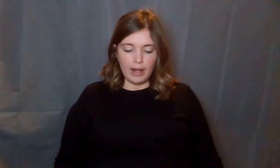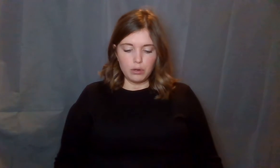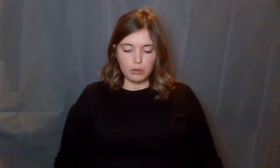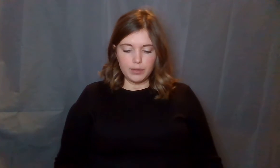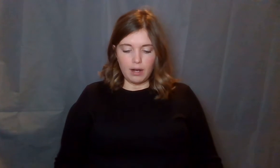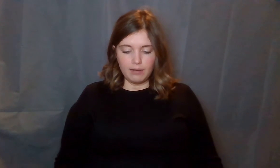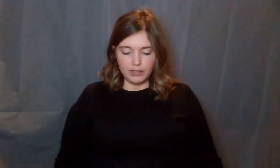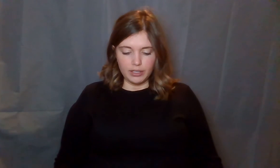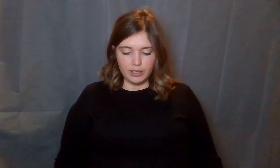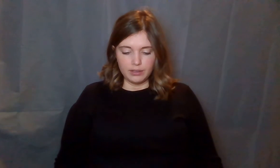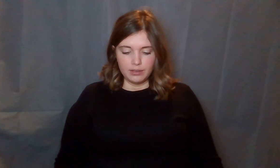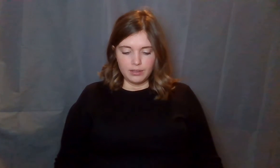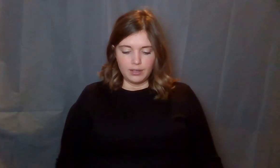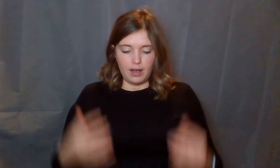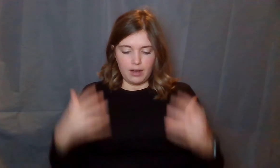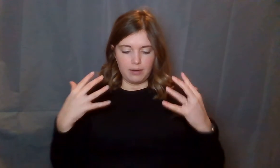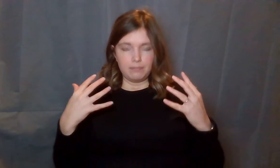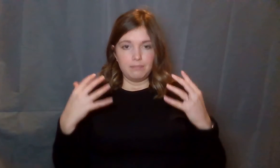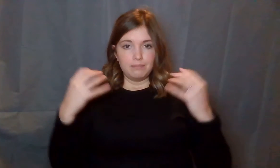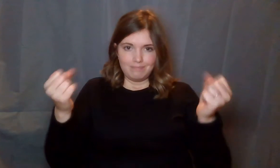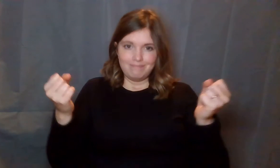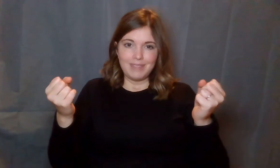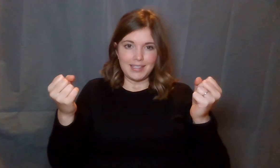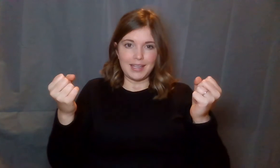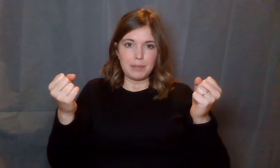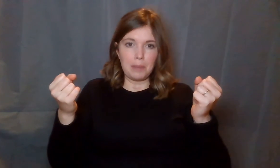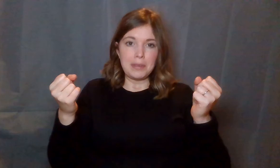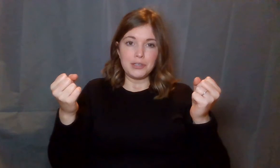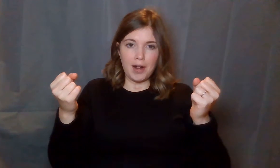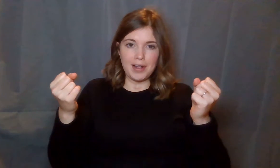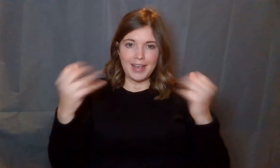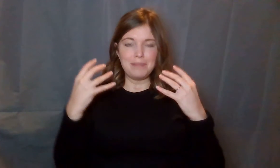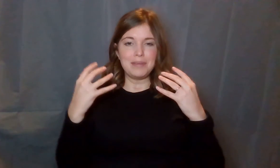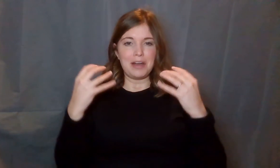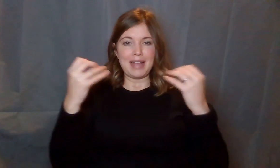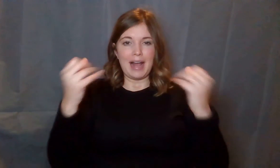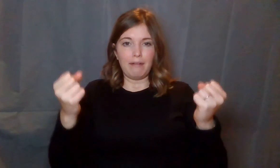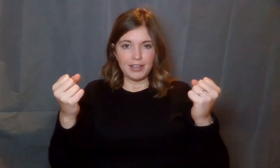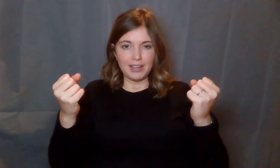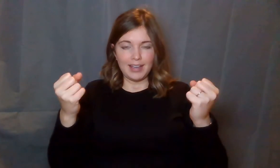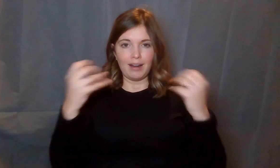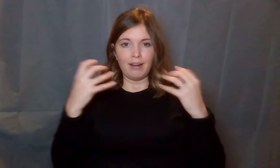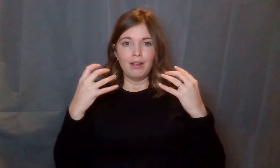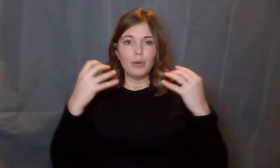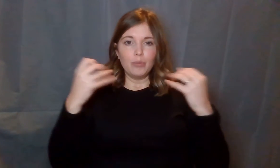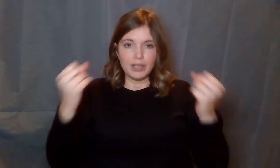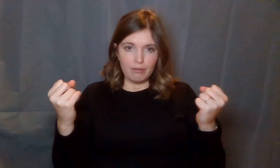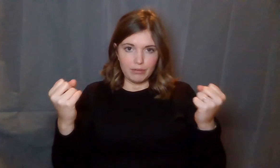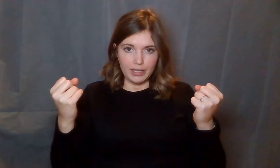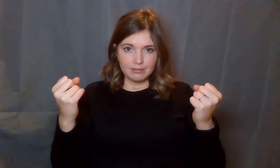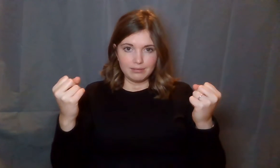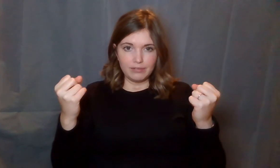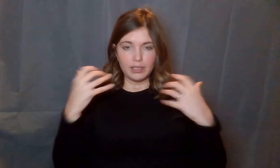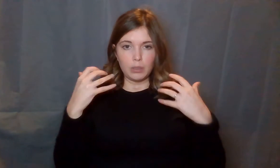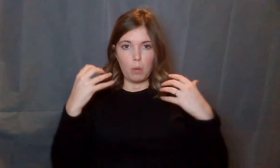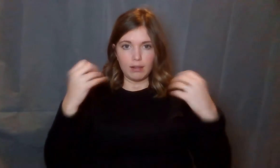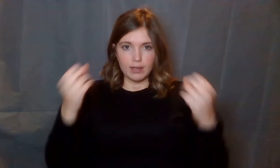Well or recover. That's like becoming strong again, becoming healthy again, recovering, feeling well